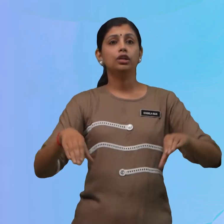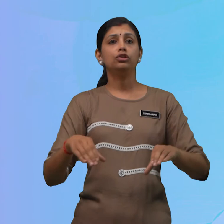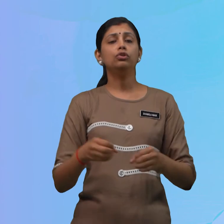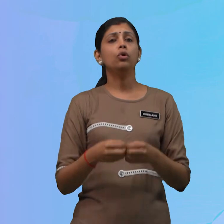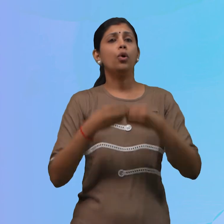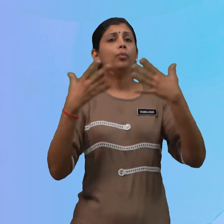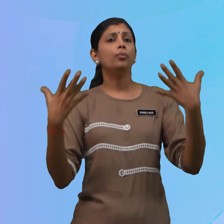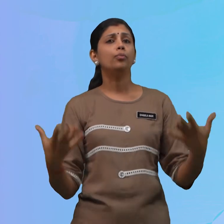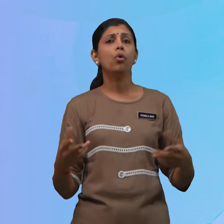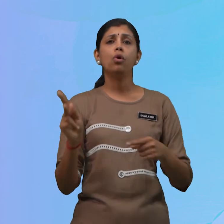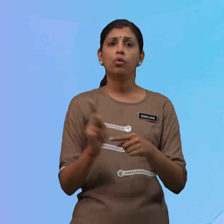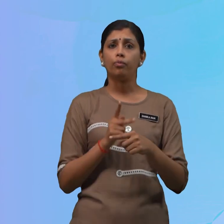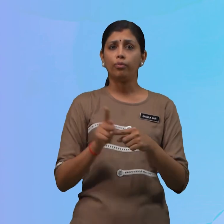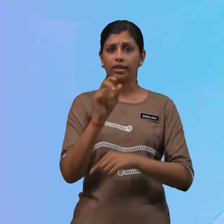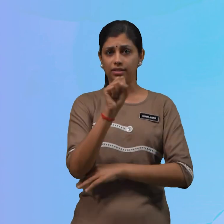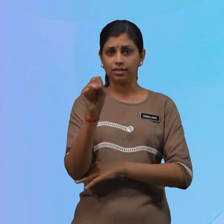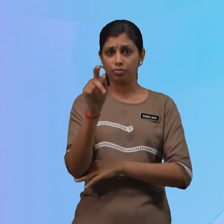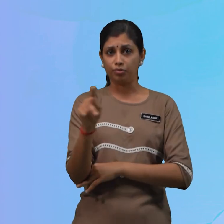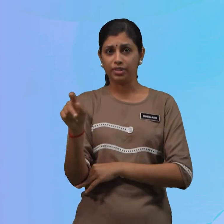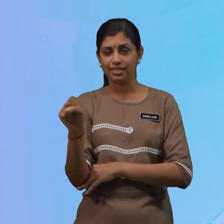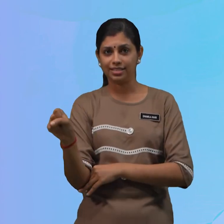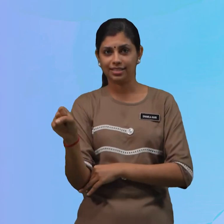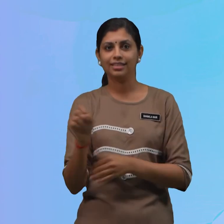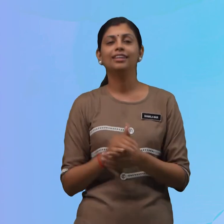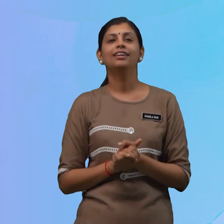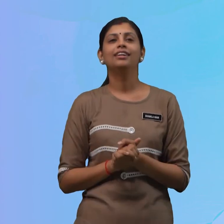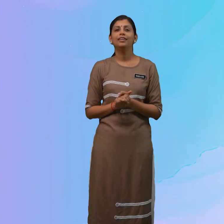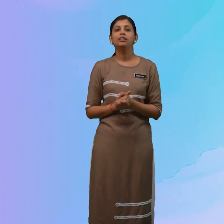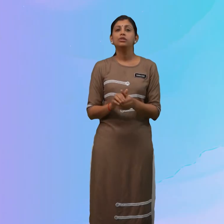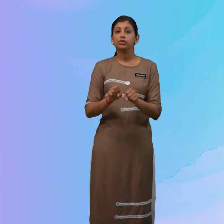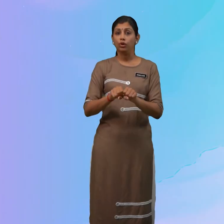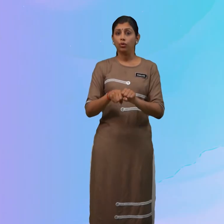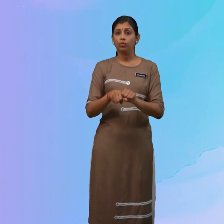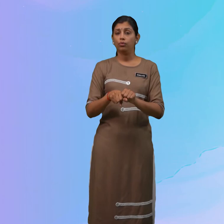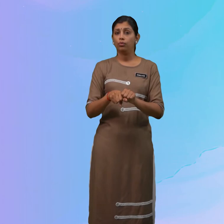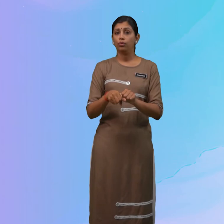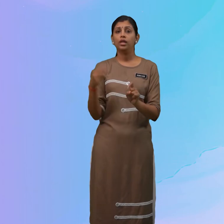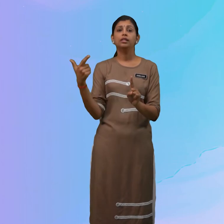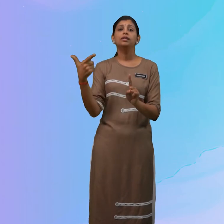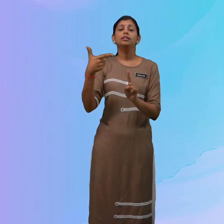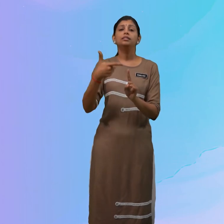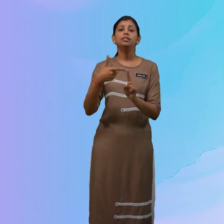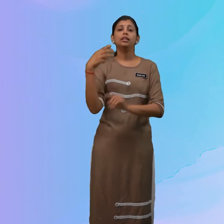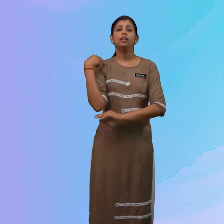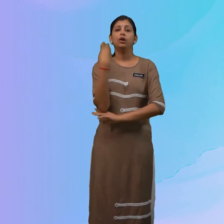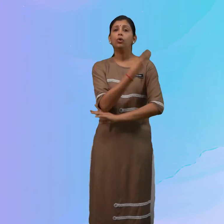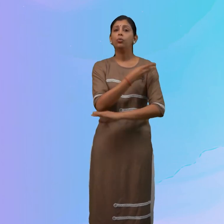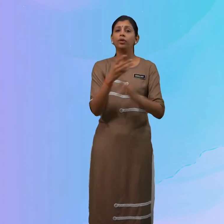Do more practices, pupils. So, till we